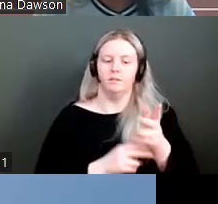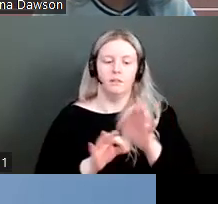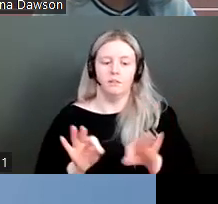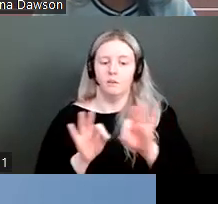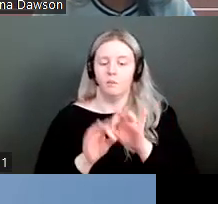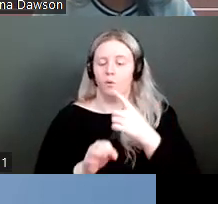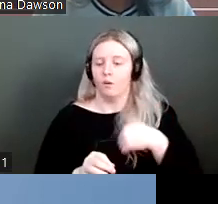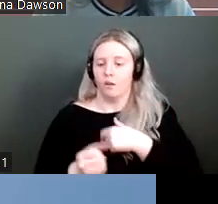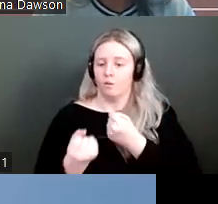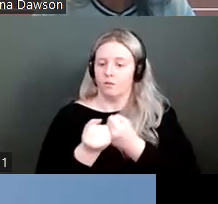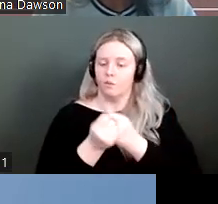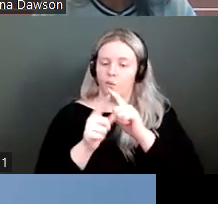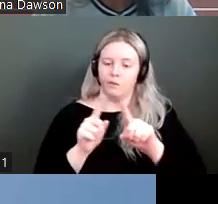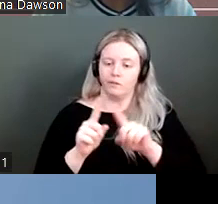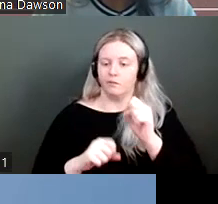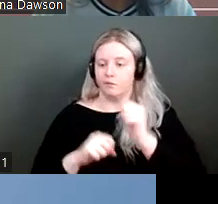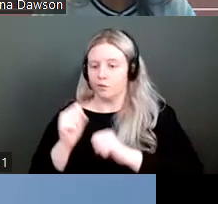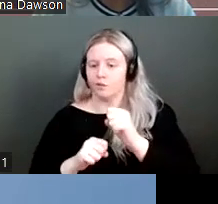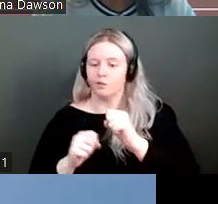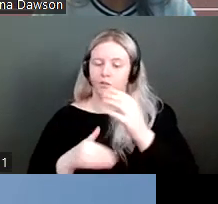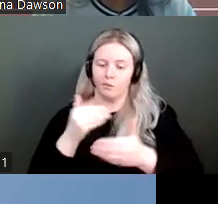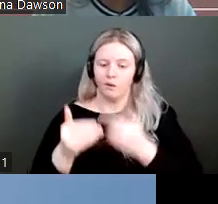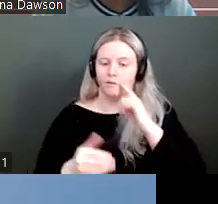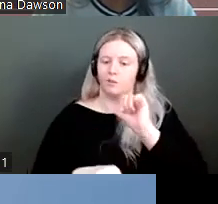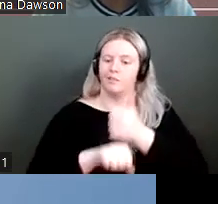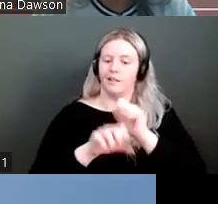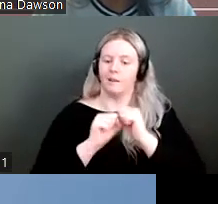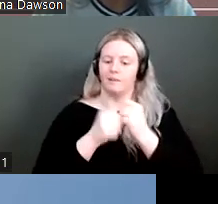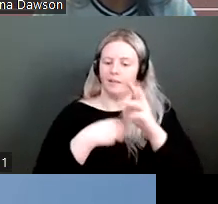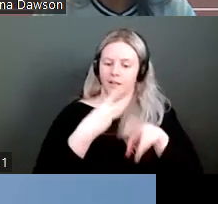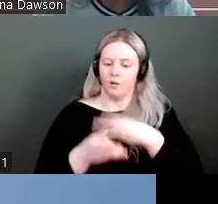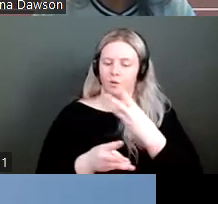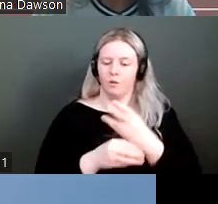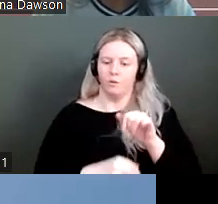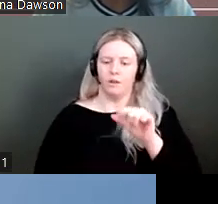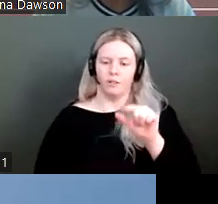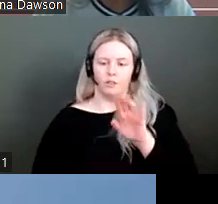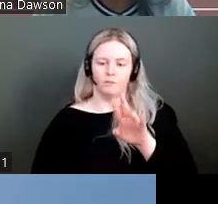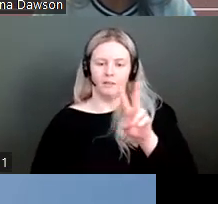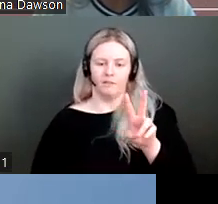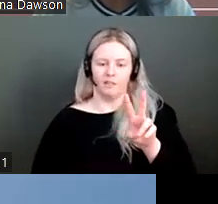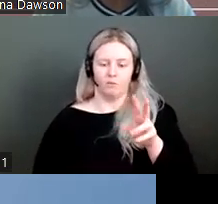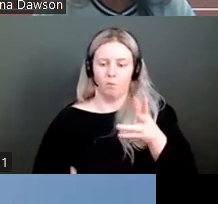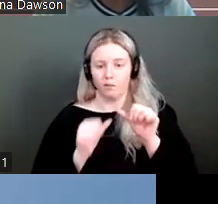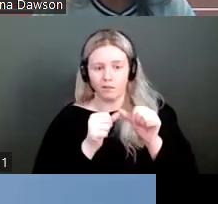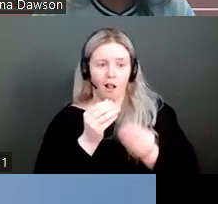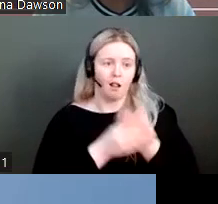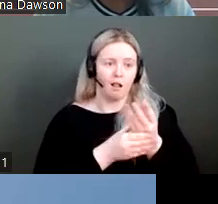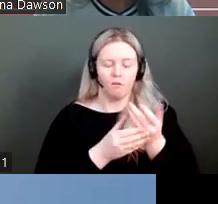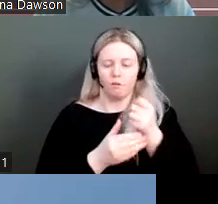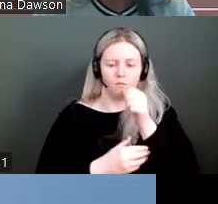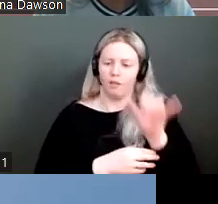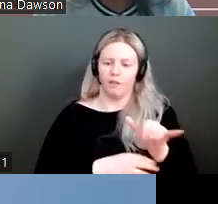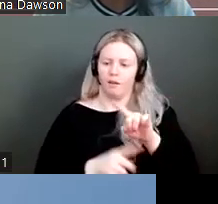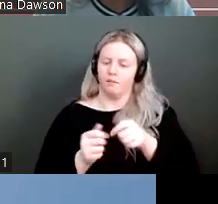in creating a society in which gender-based violence is allowed to flourish. And finally, we need to educate